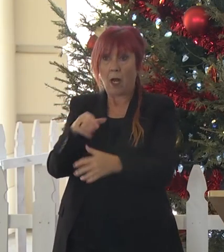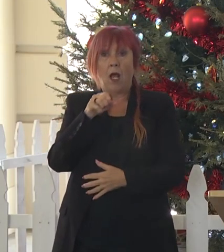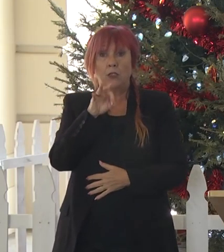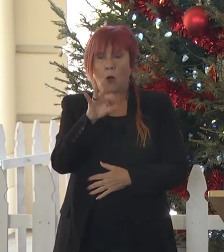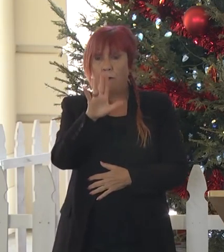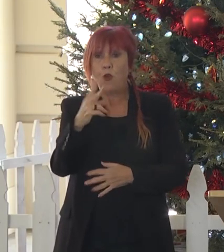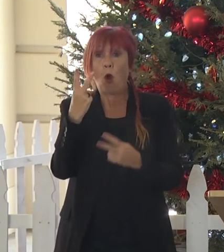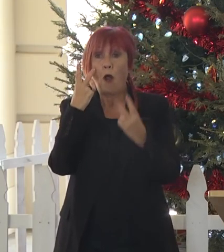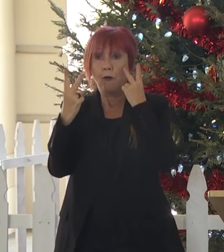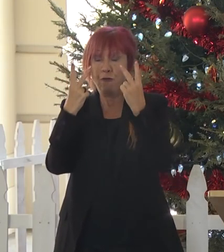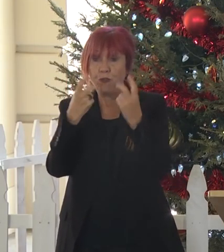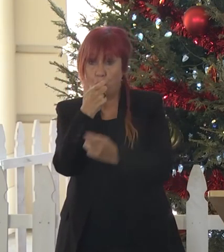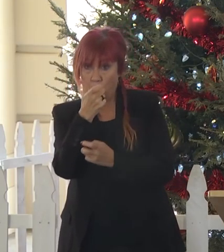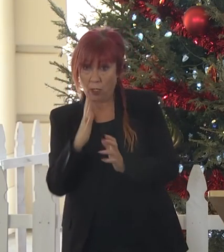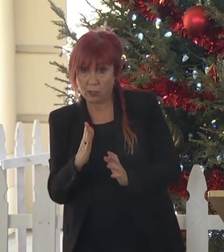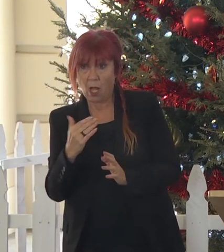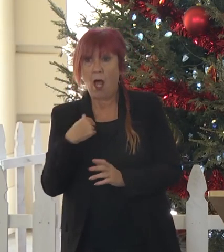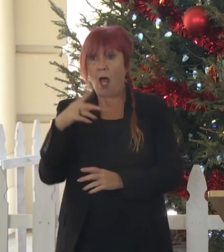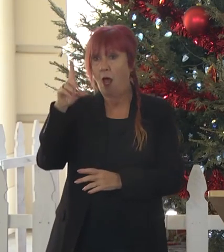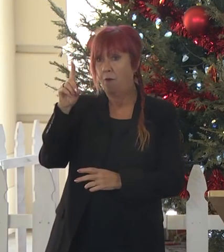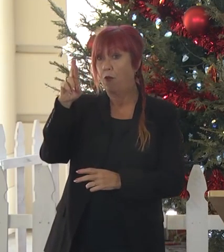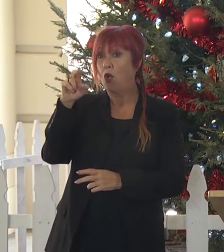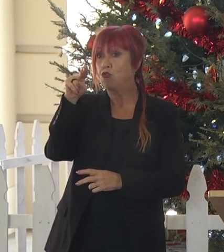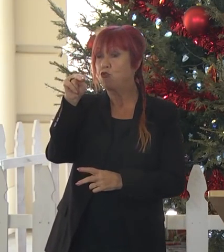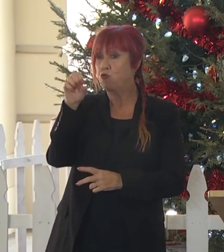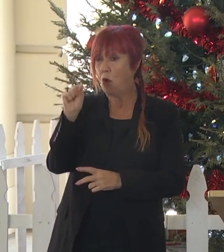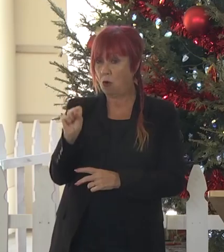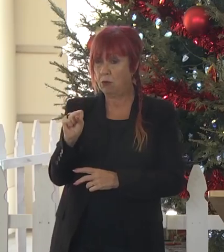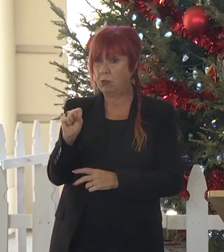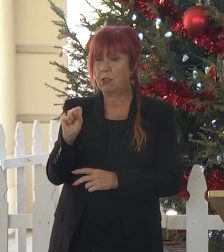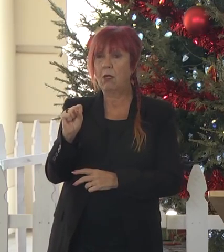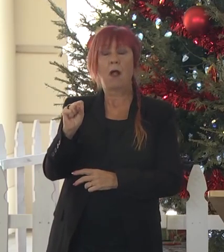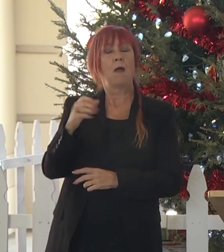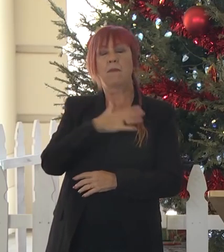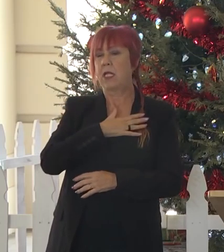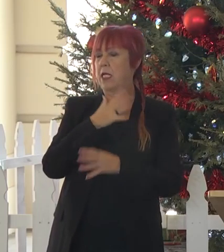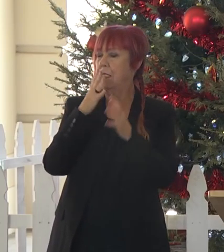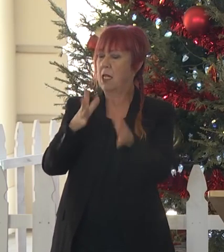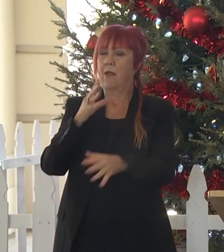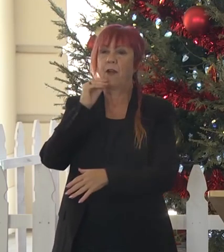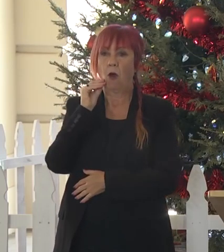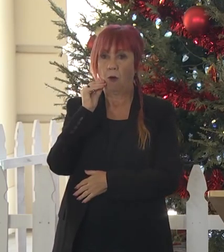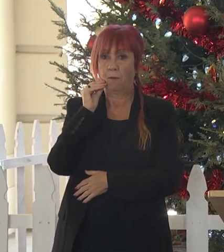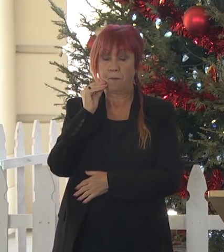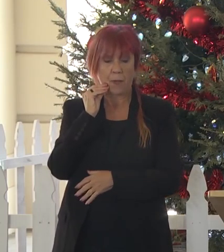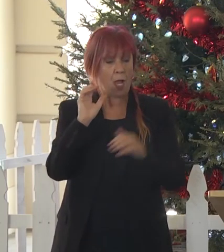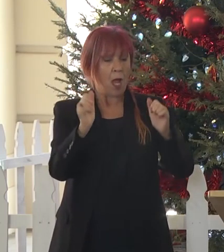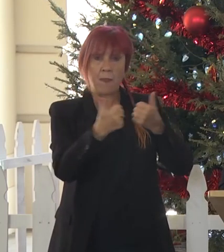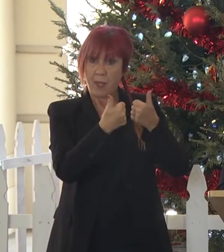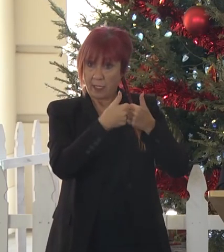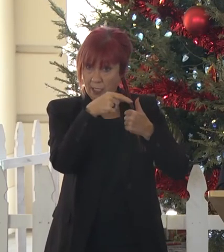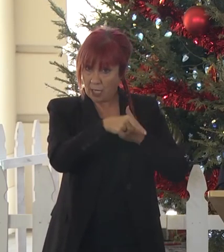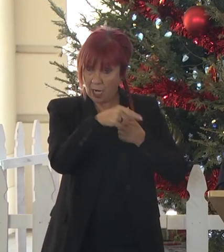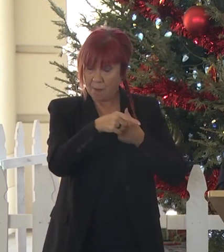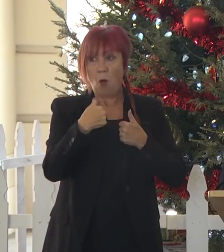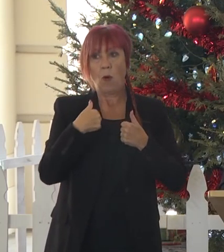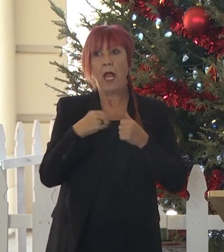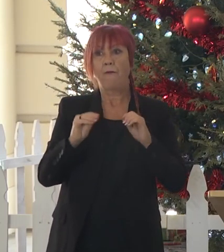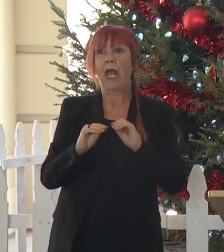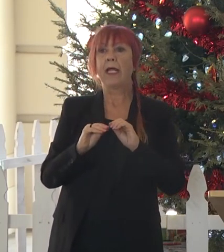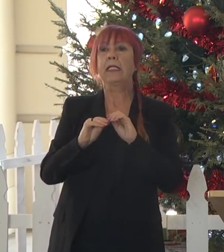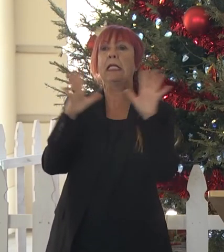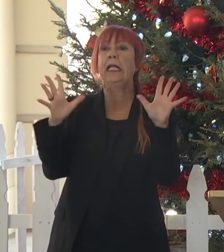drones, we would ask that you would leave those at home. With respect to the game itself, We have a clear bag policy, so we'll